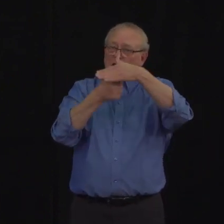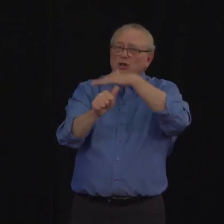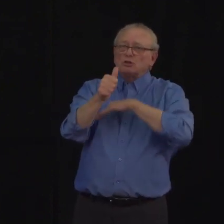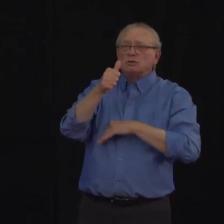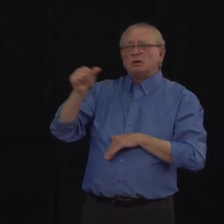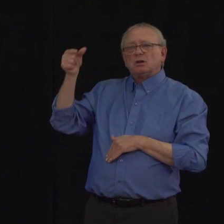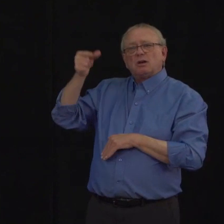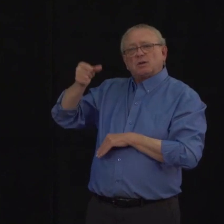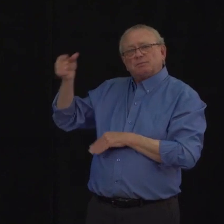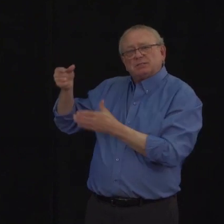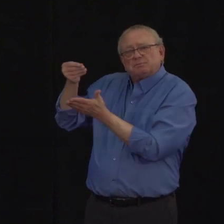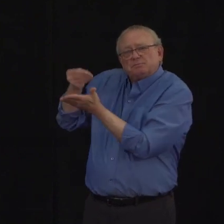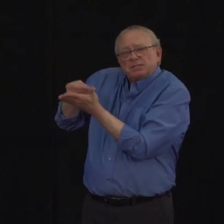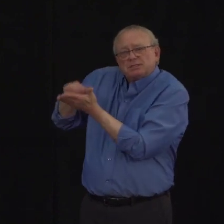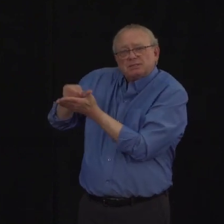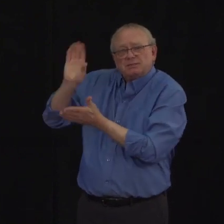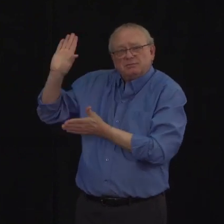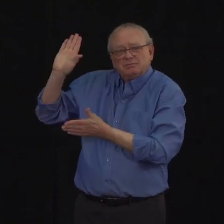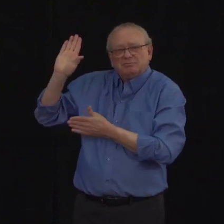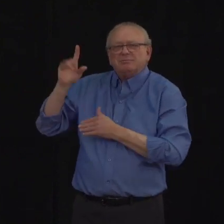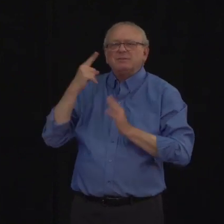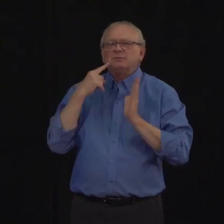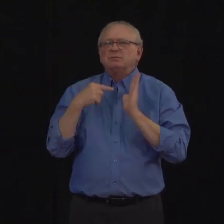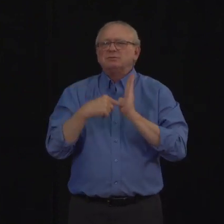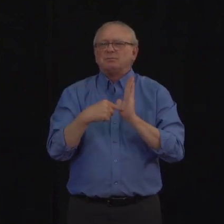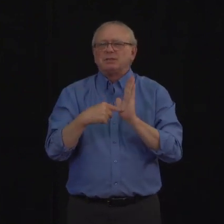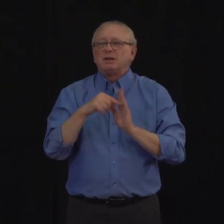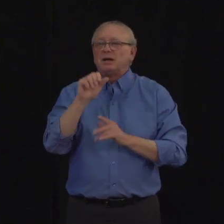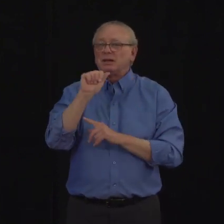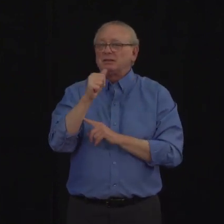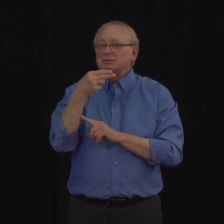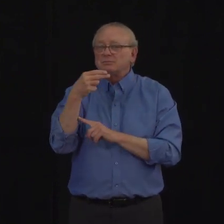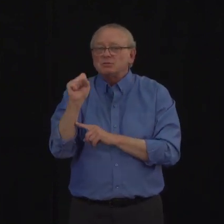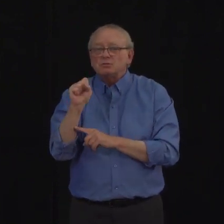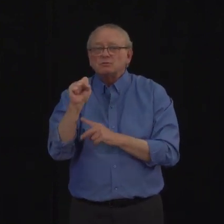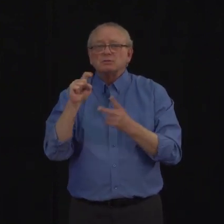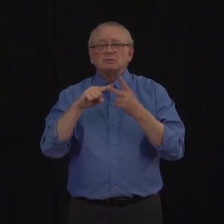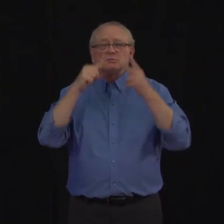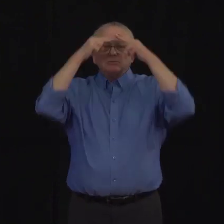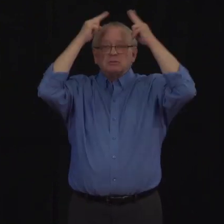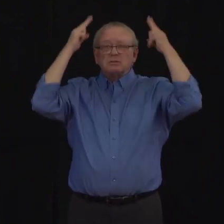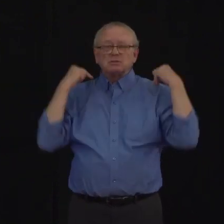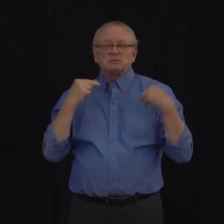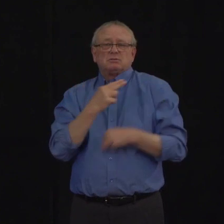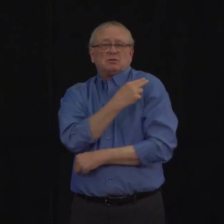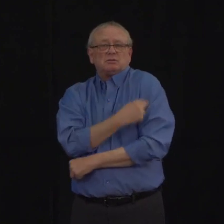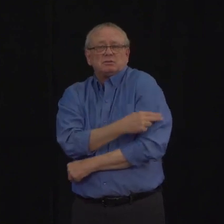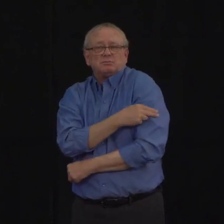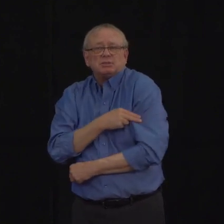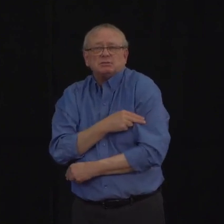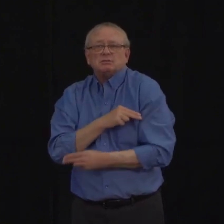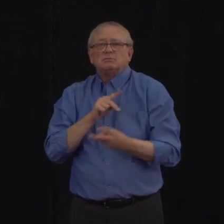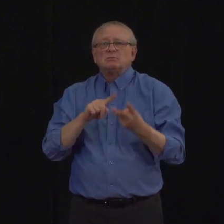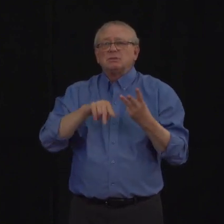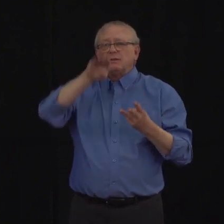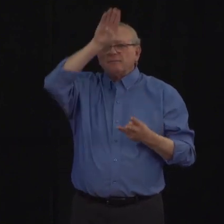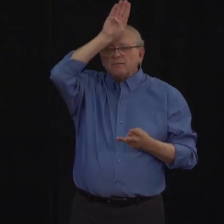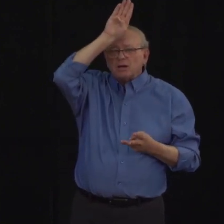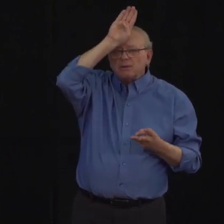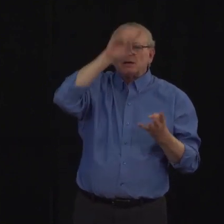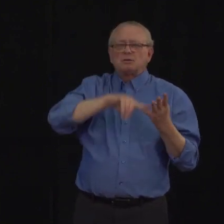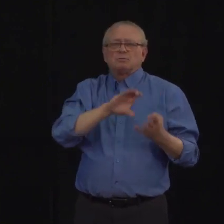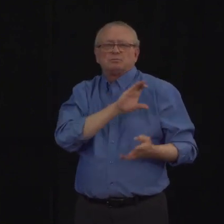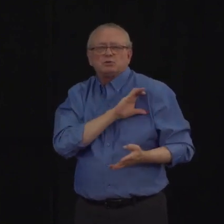Health Services and Covenant healthcare workers, first responders, and those working in homeless shelters and publicly funded